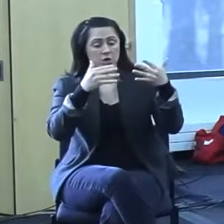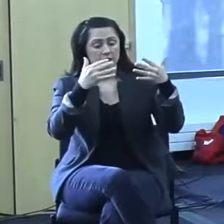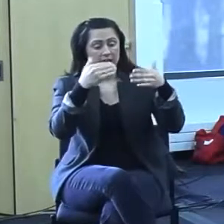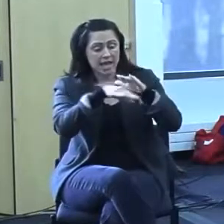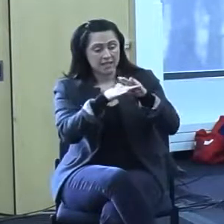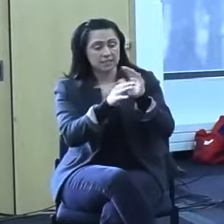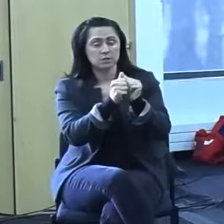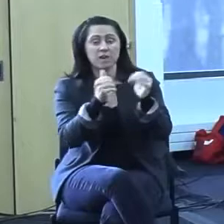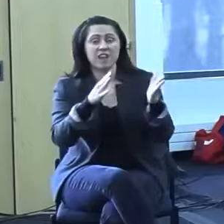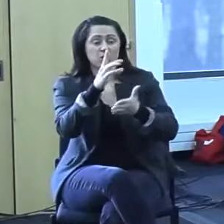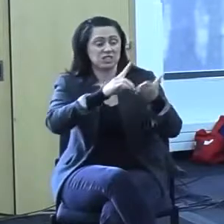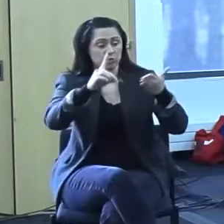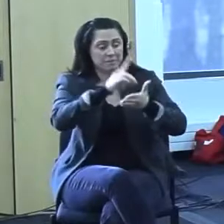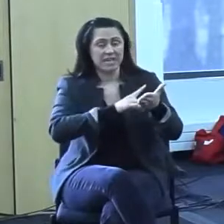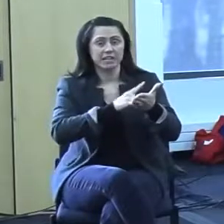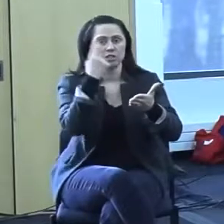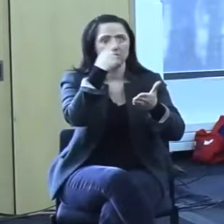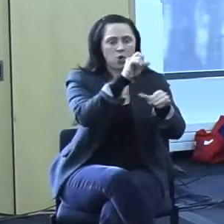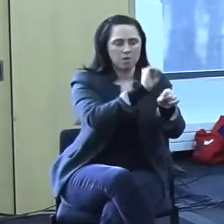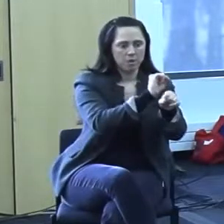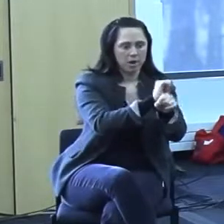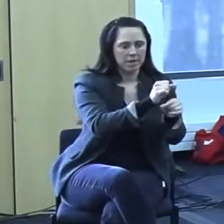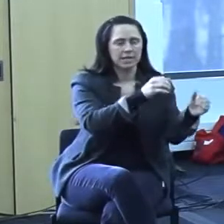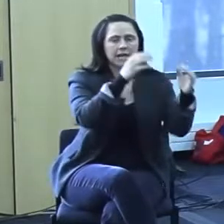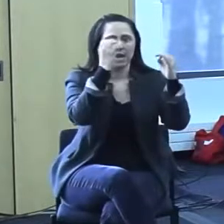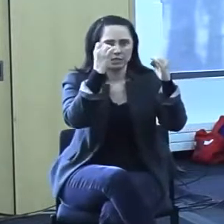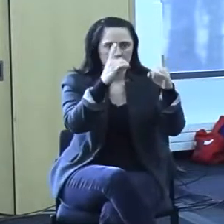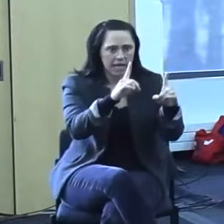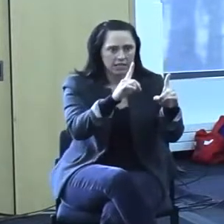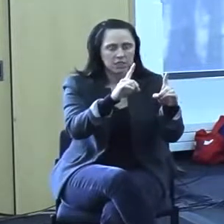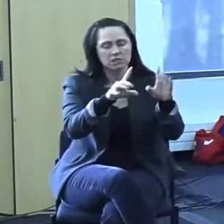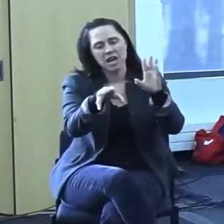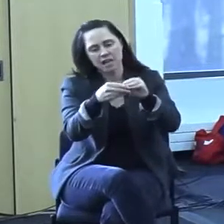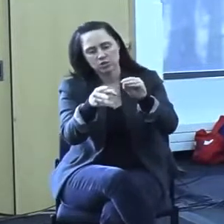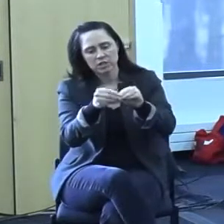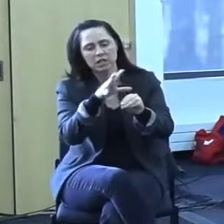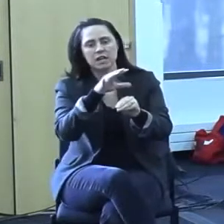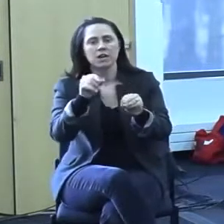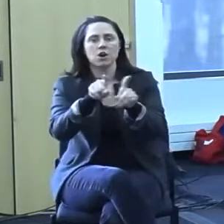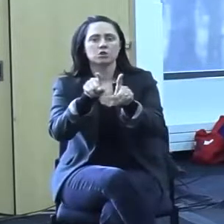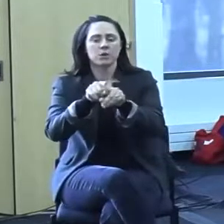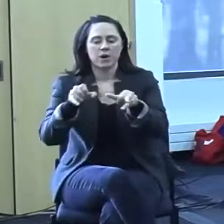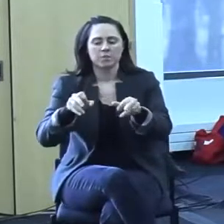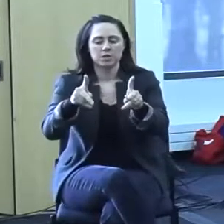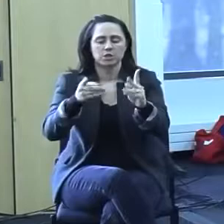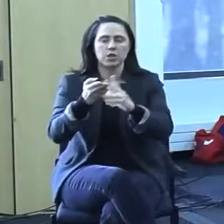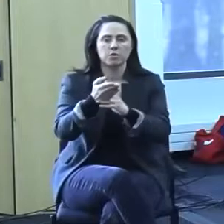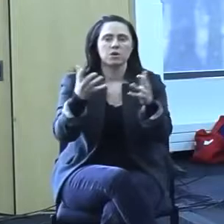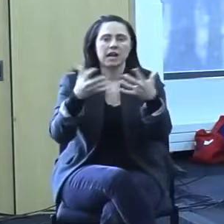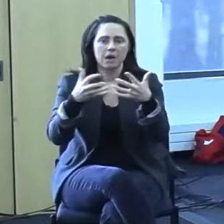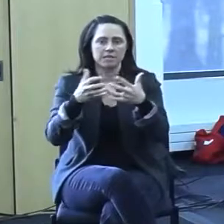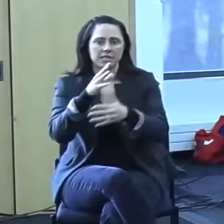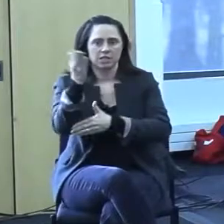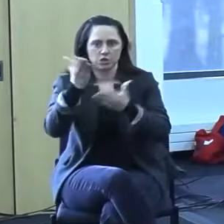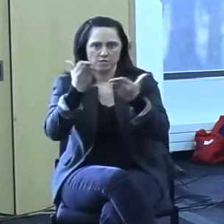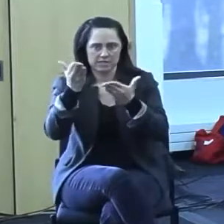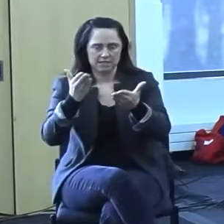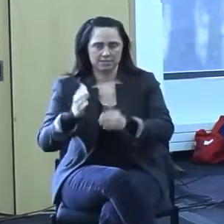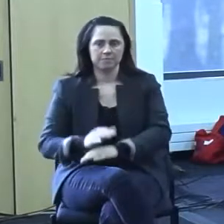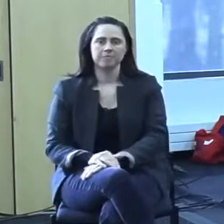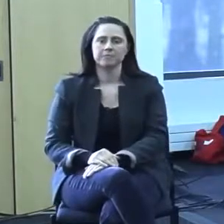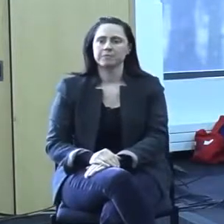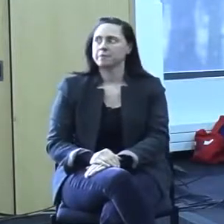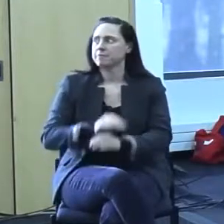without discrimination to employment, education, extracurriculars, and opportunities through accommodation and services.